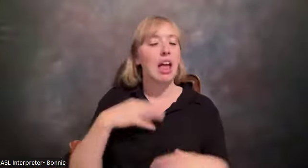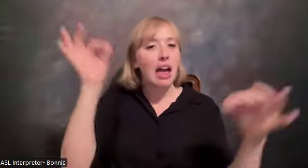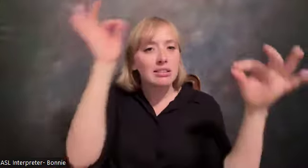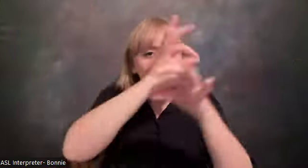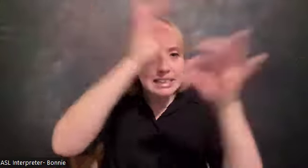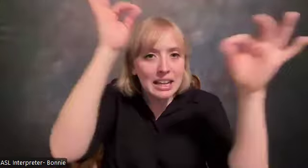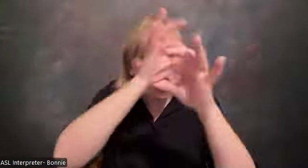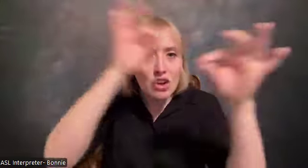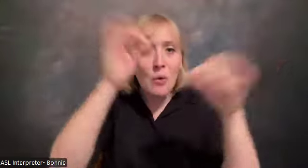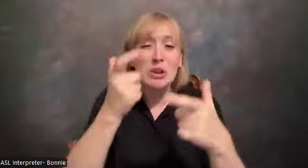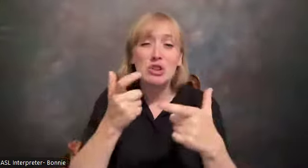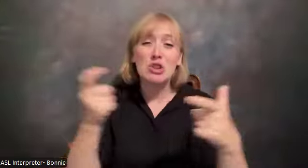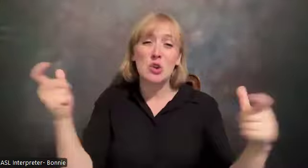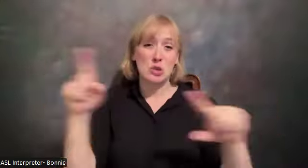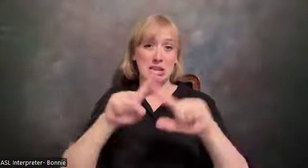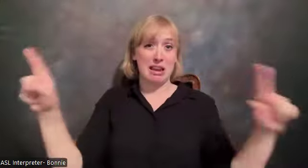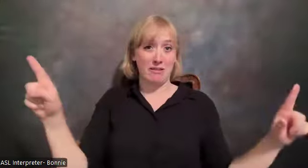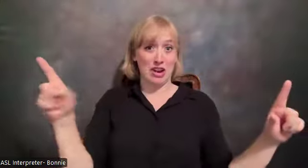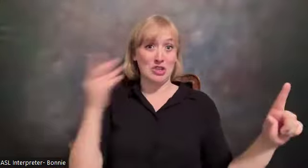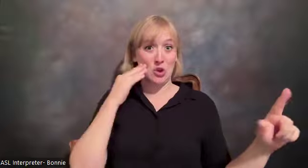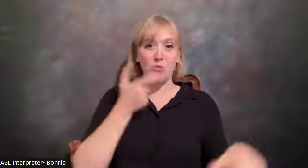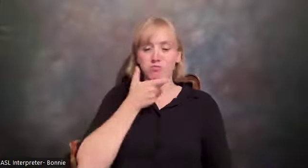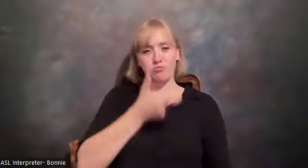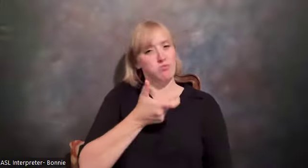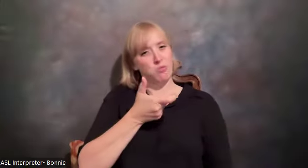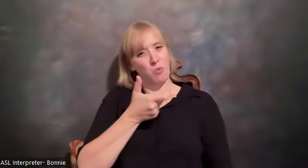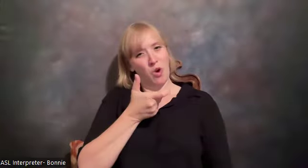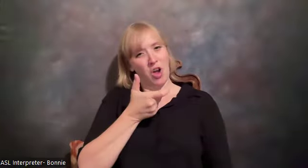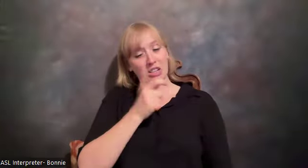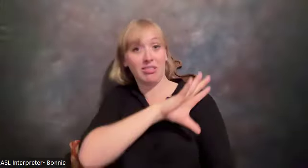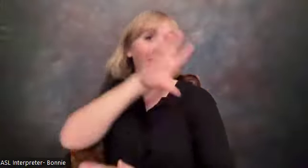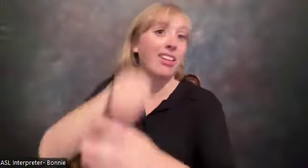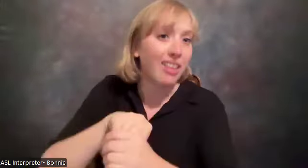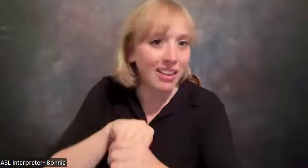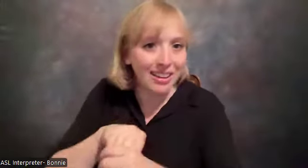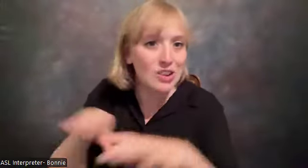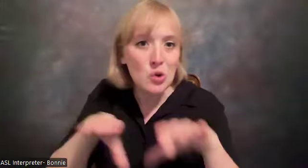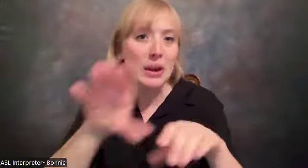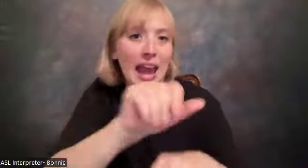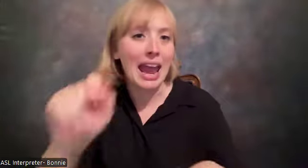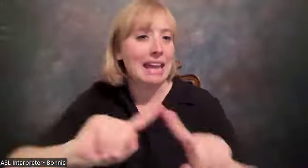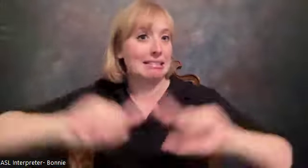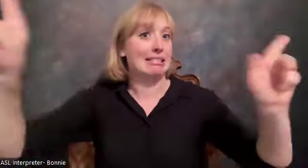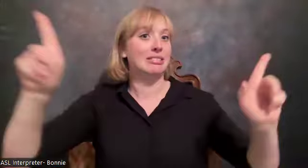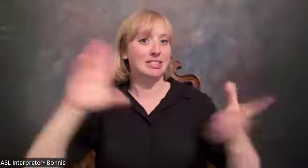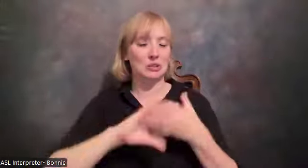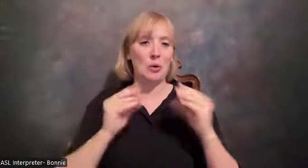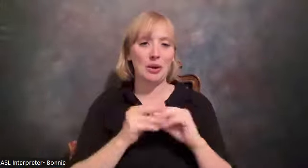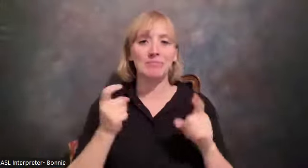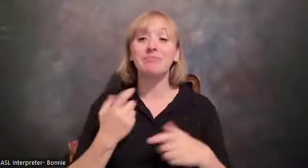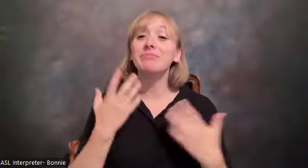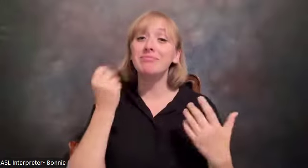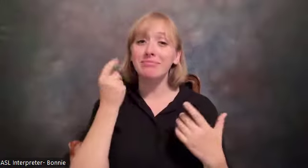a huge difference between watching Alcoholics Anonymous and actually doing Alcoholics Anonymous. But just by